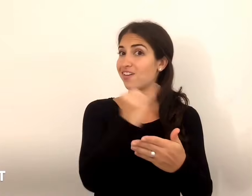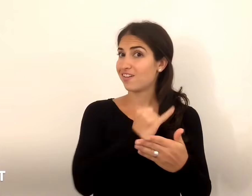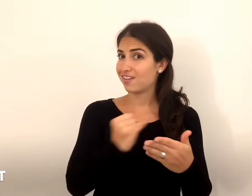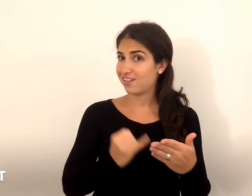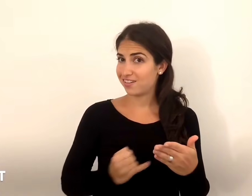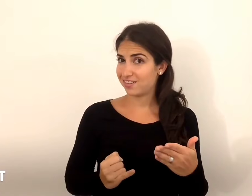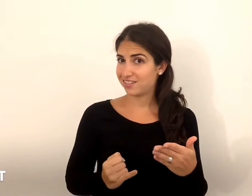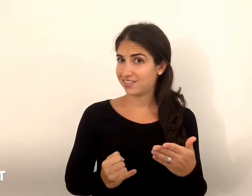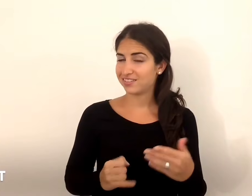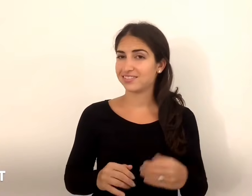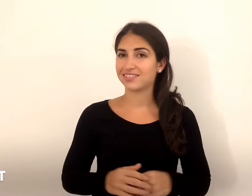art,